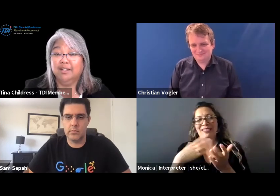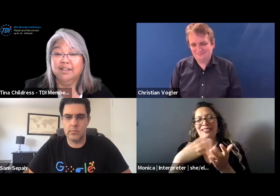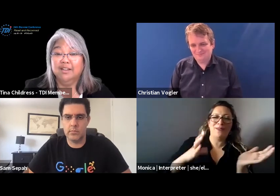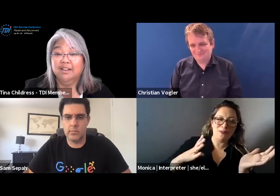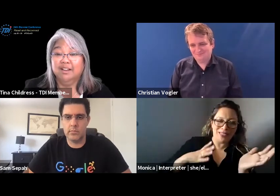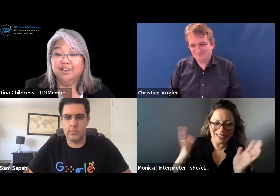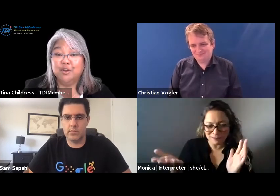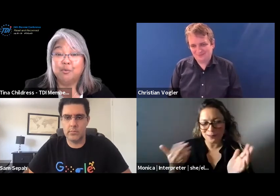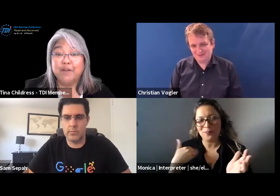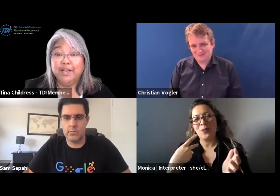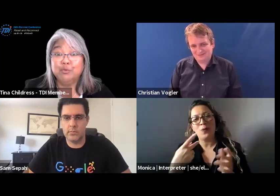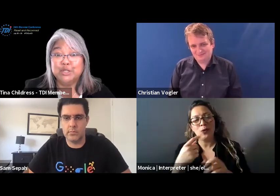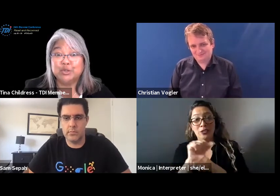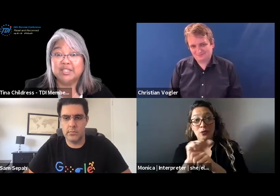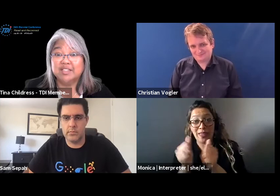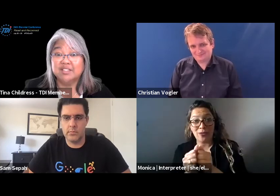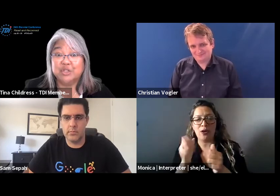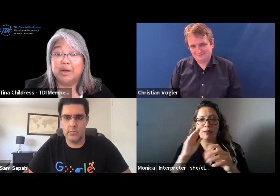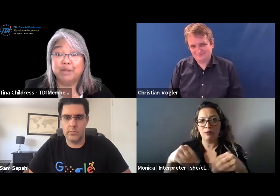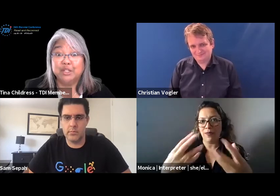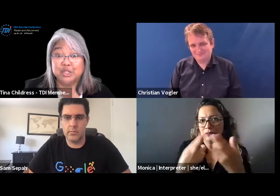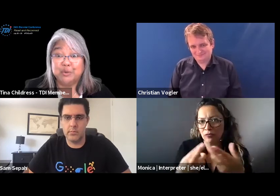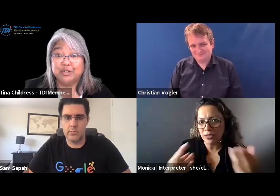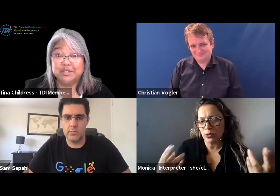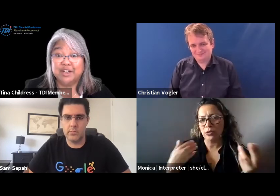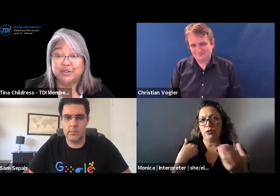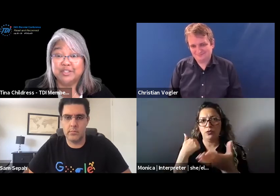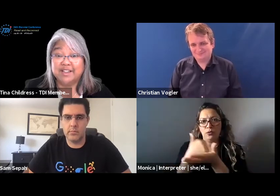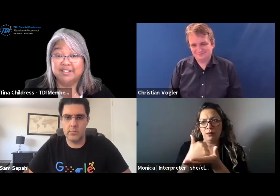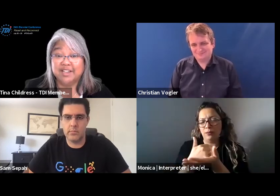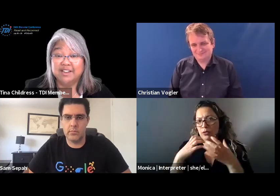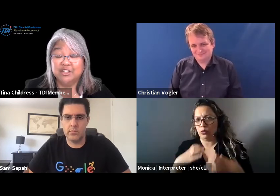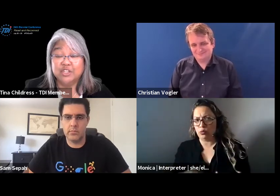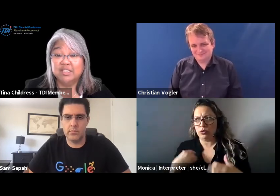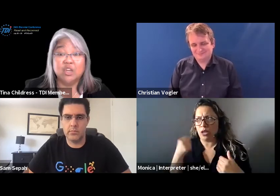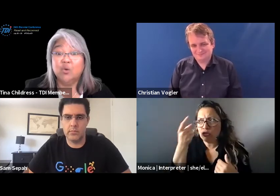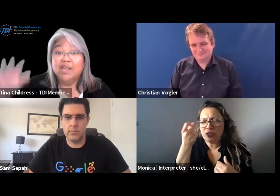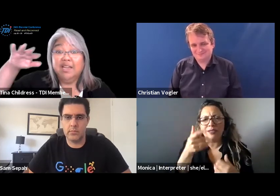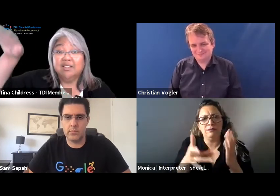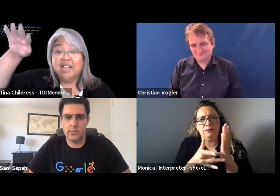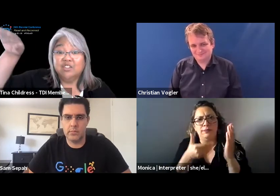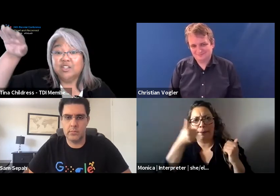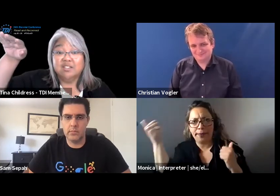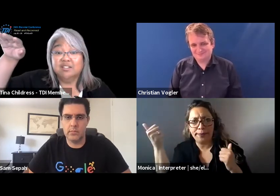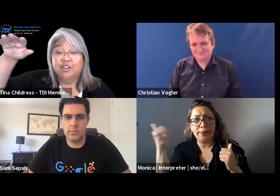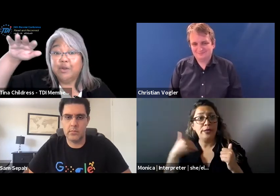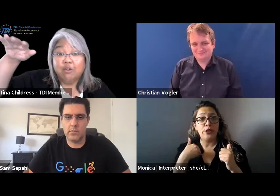on, providing resources to help the consumers understand technology. So it's not just,